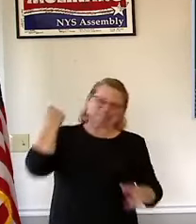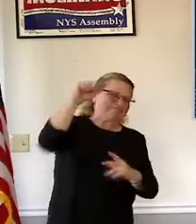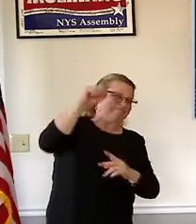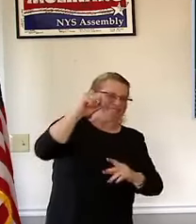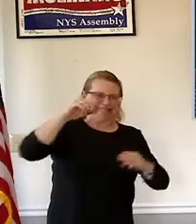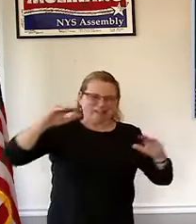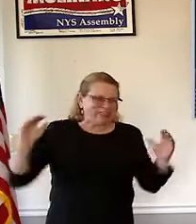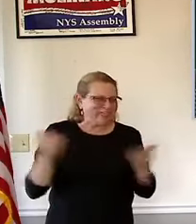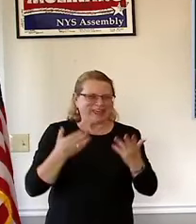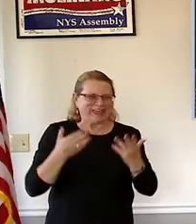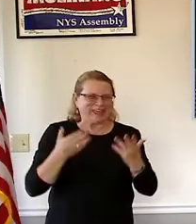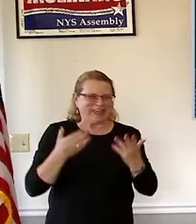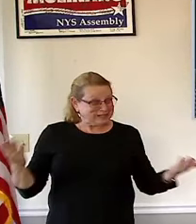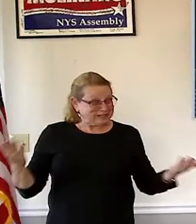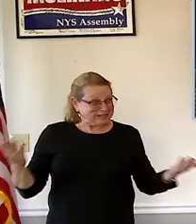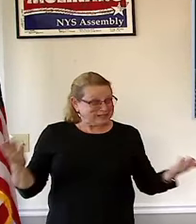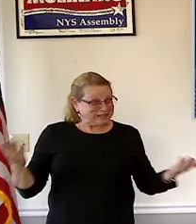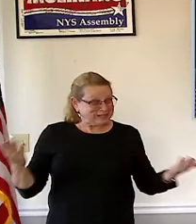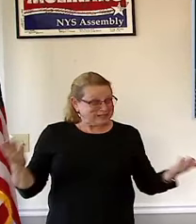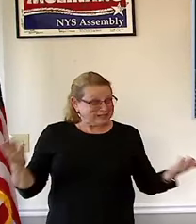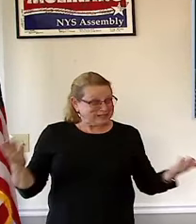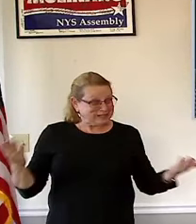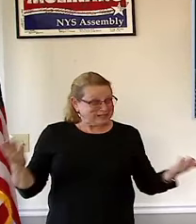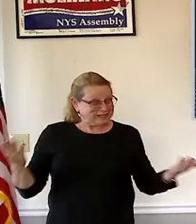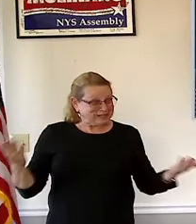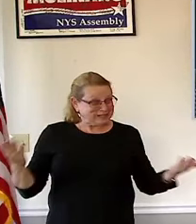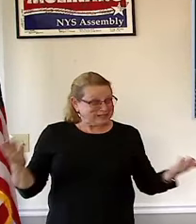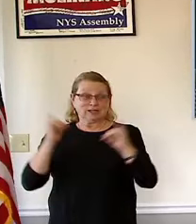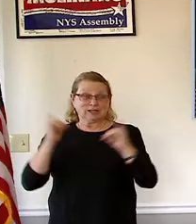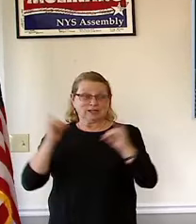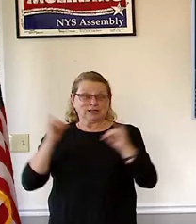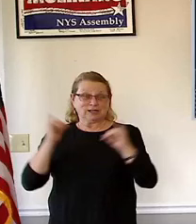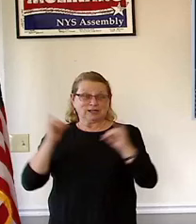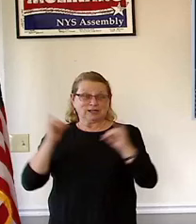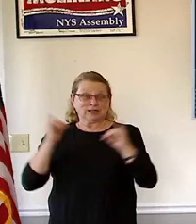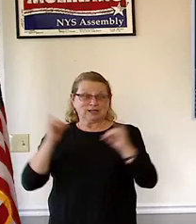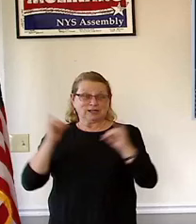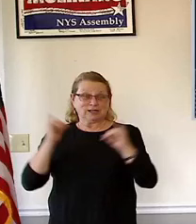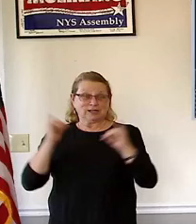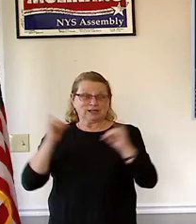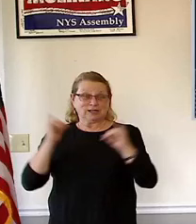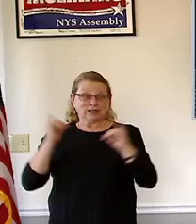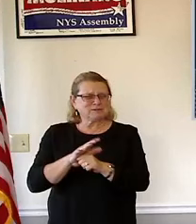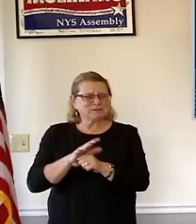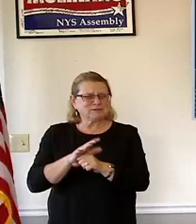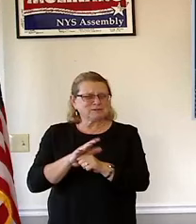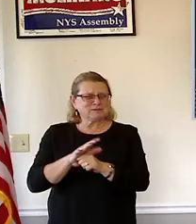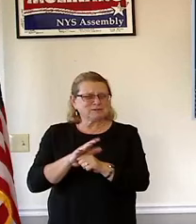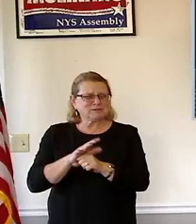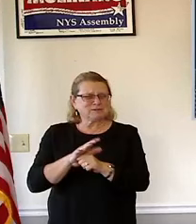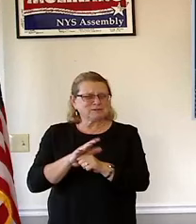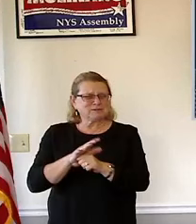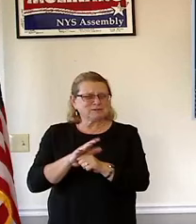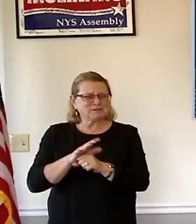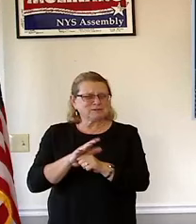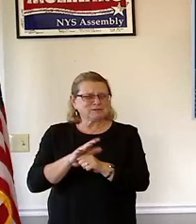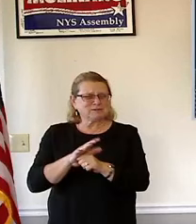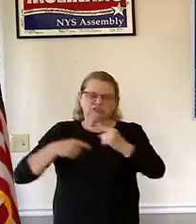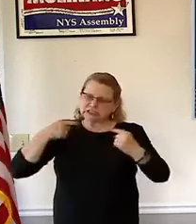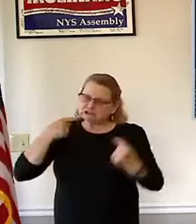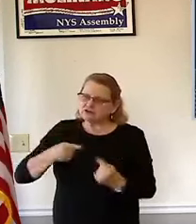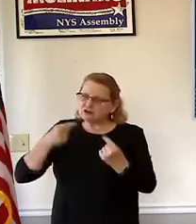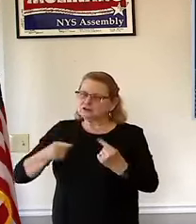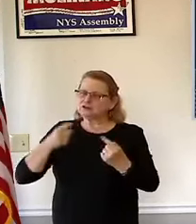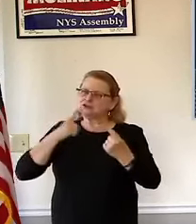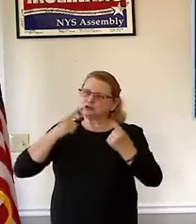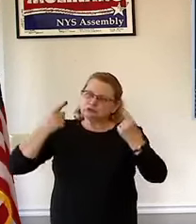independence. And actually making a promise, quite frankly, that this country every day of its existence has struggled to achieve, which